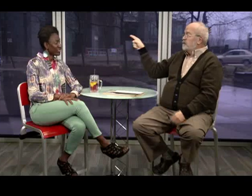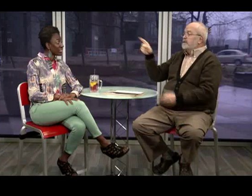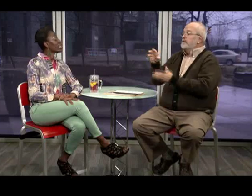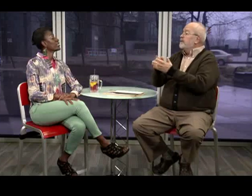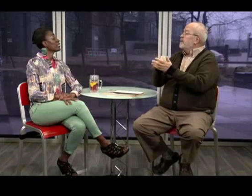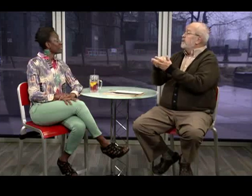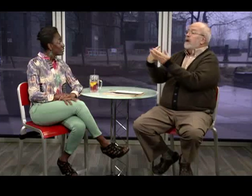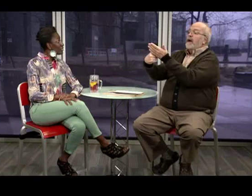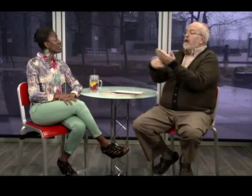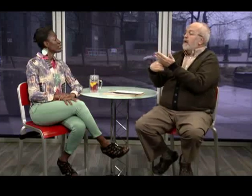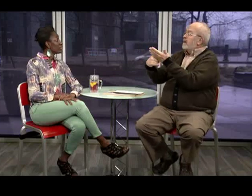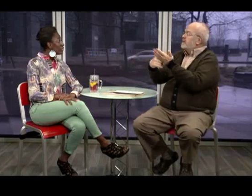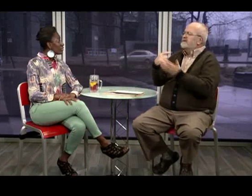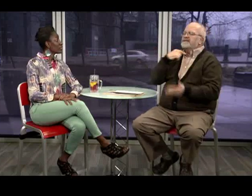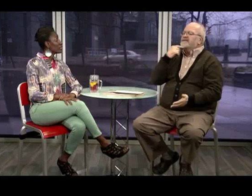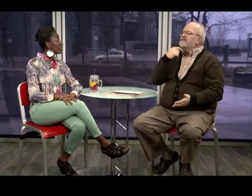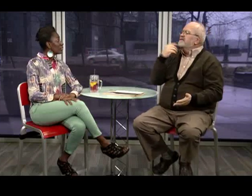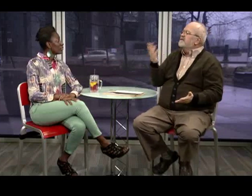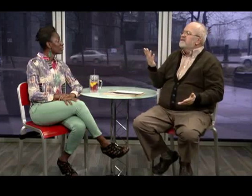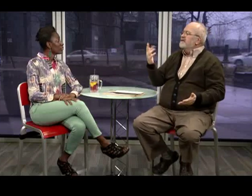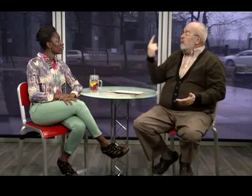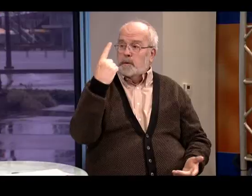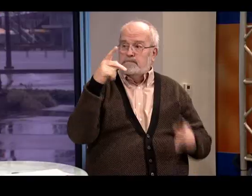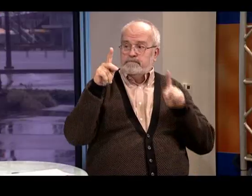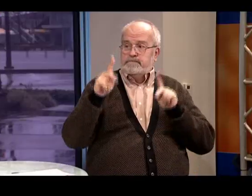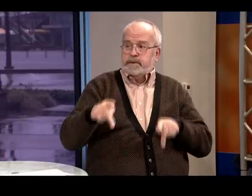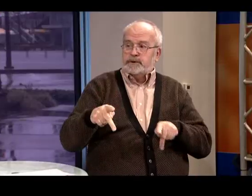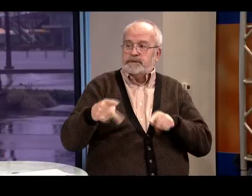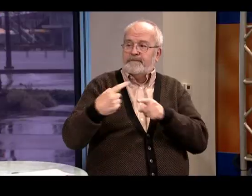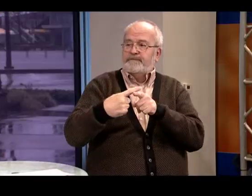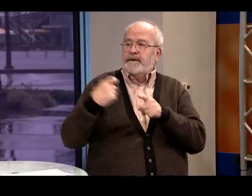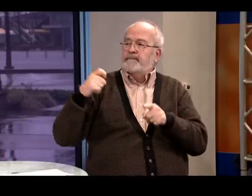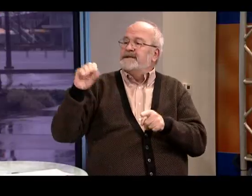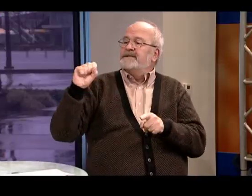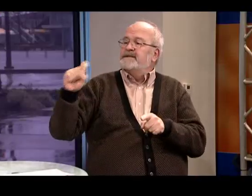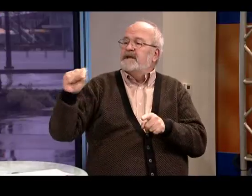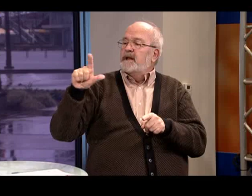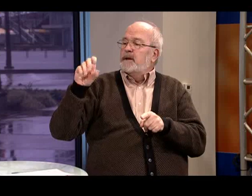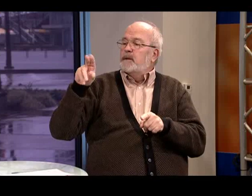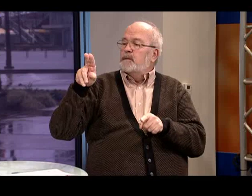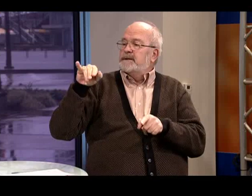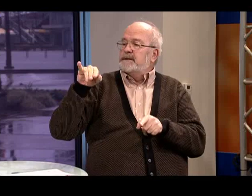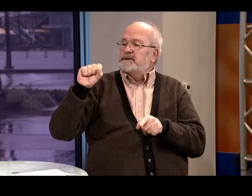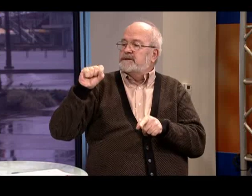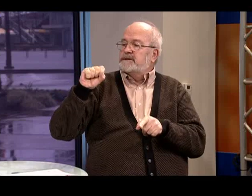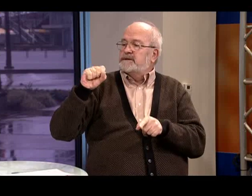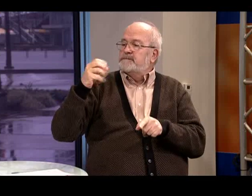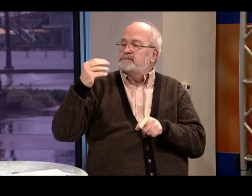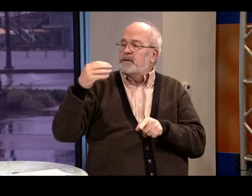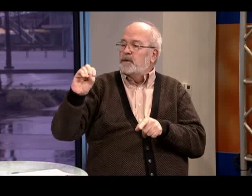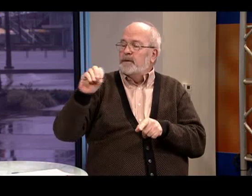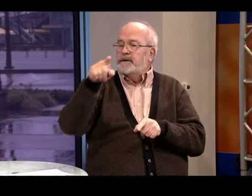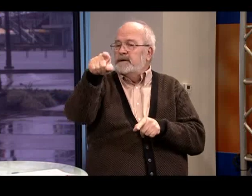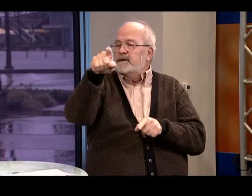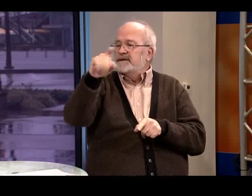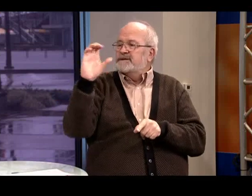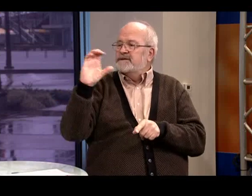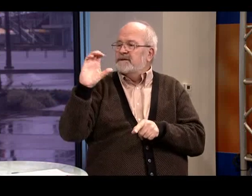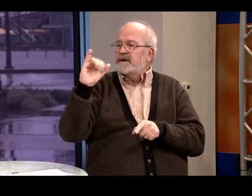Group, at Jericho Hill School. And she had talked with them. There was one person there that was from St. Louis,